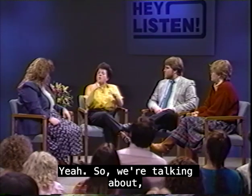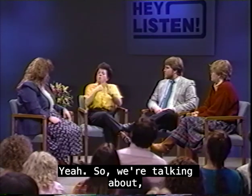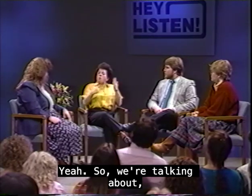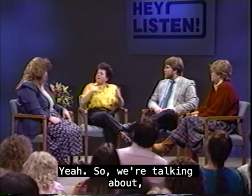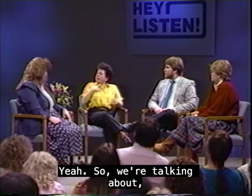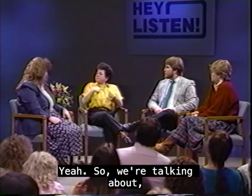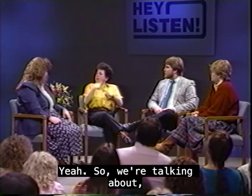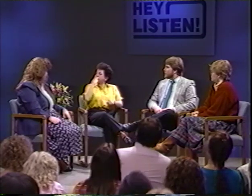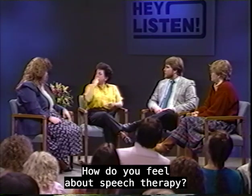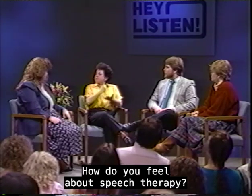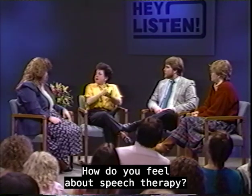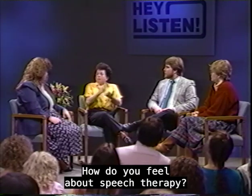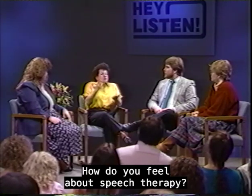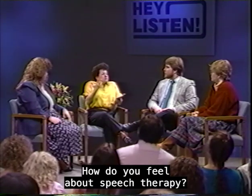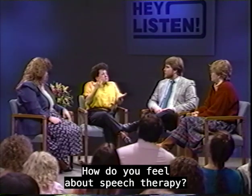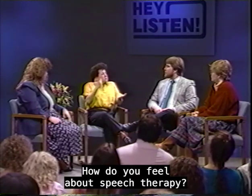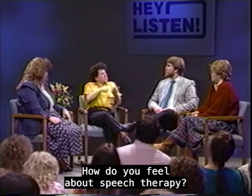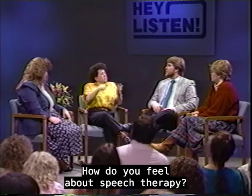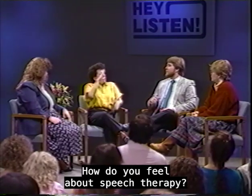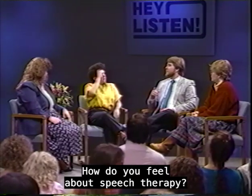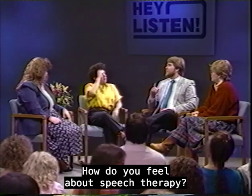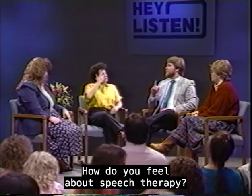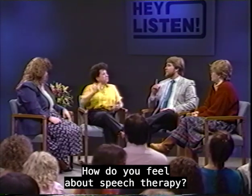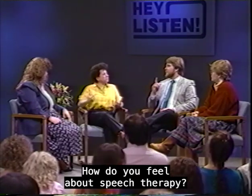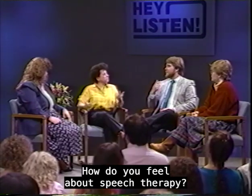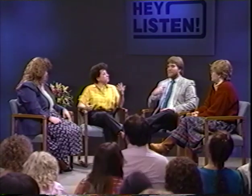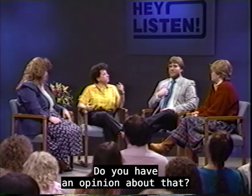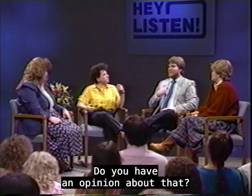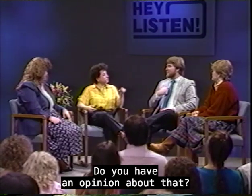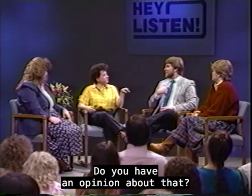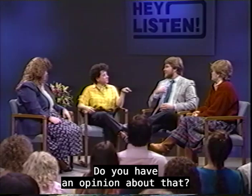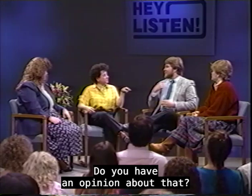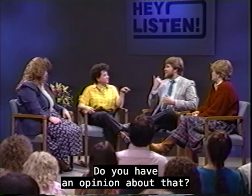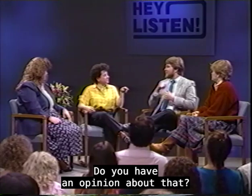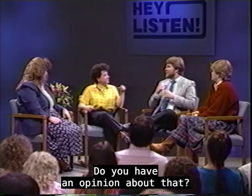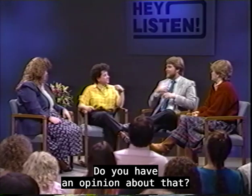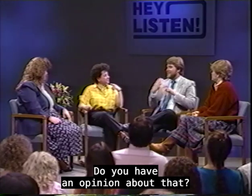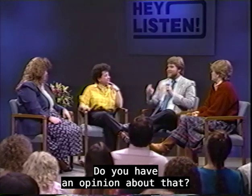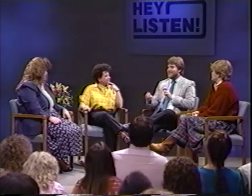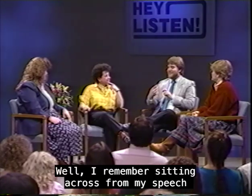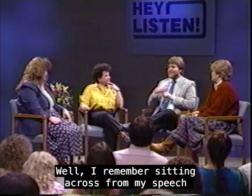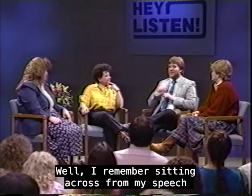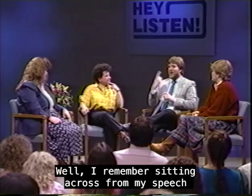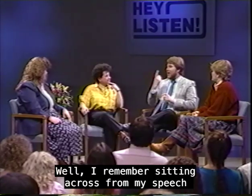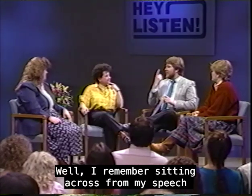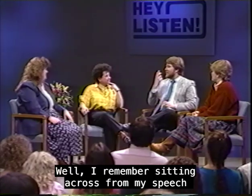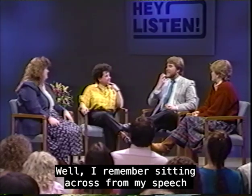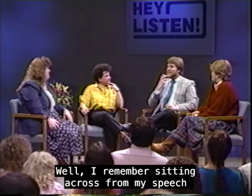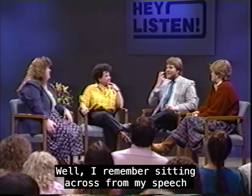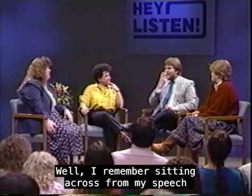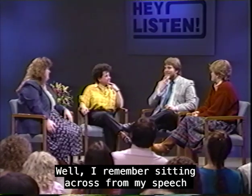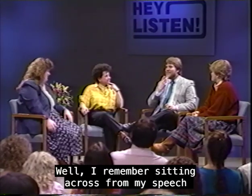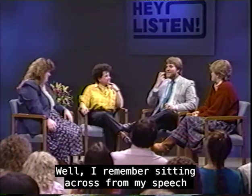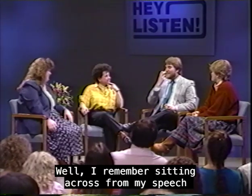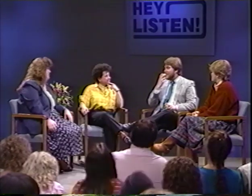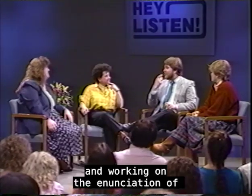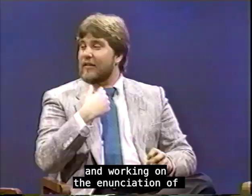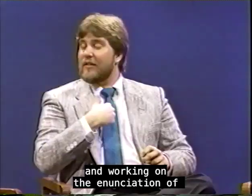speech therapy. How do you feel about speech therapy? Do you have an opinion about that? Well, I remember sitting across from my speech teacher and working